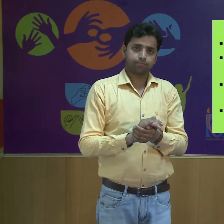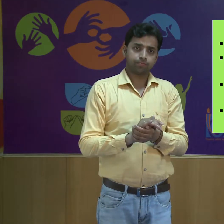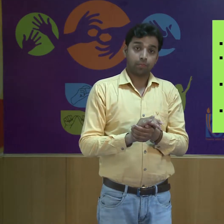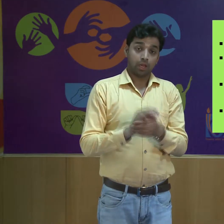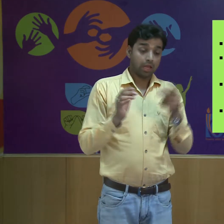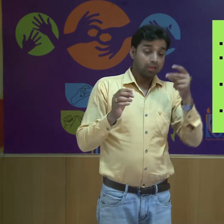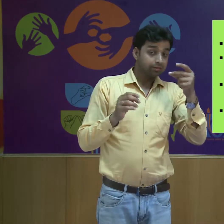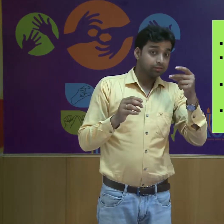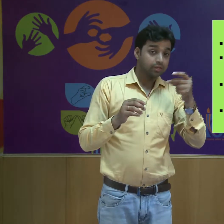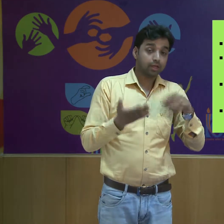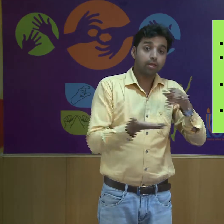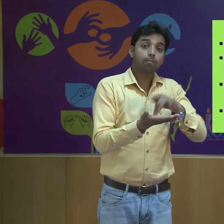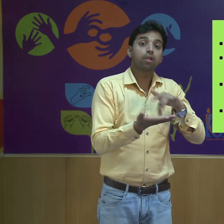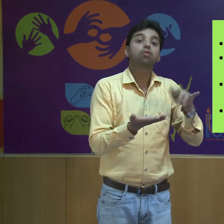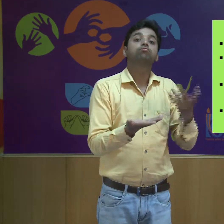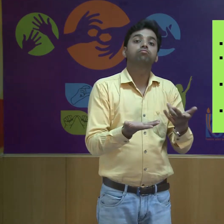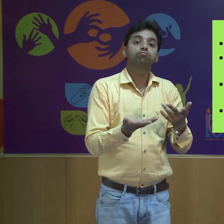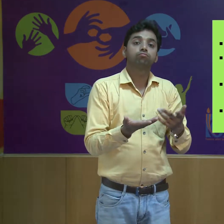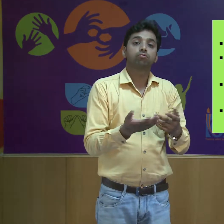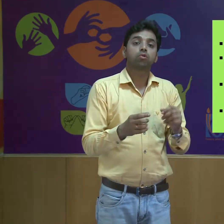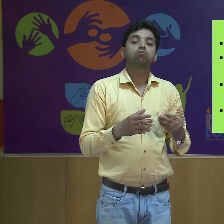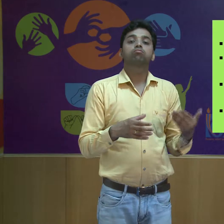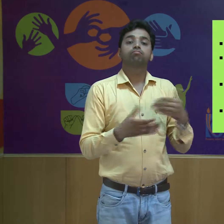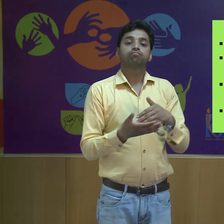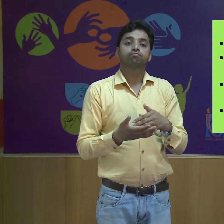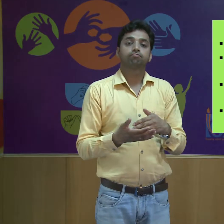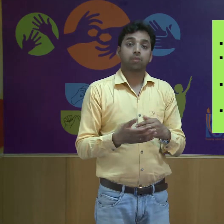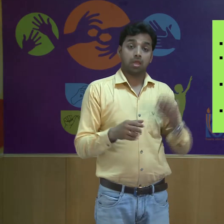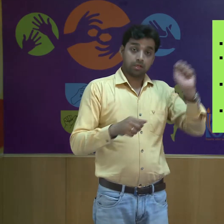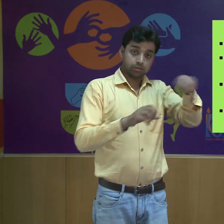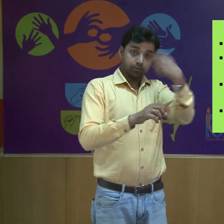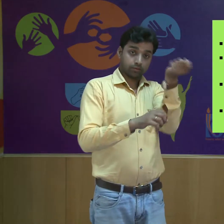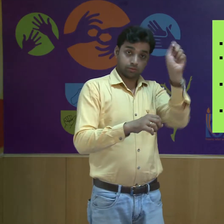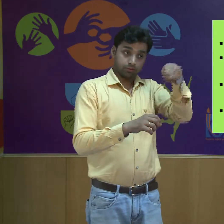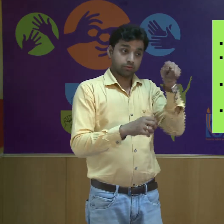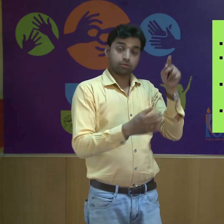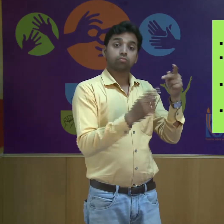The second place was occupied by the Kshatriyas,